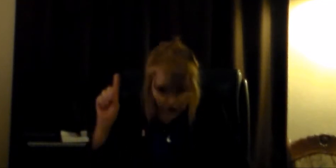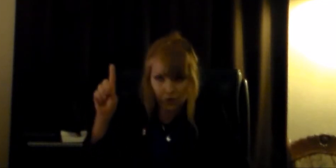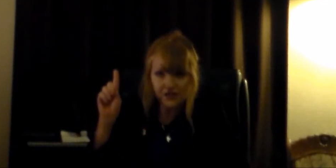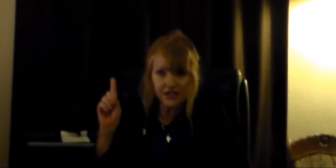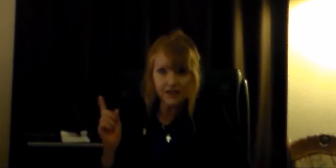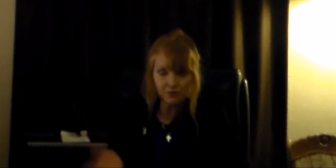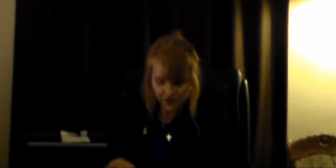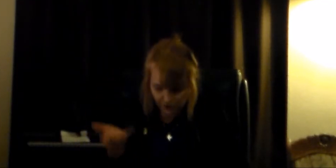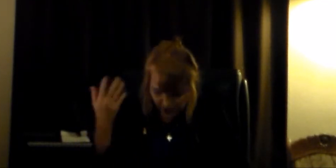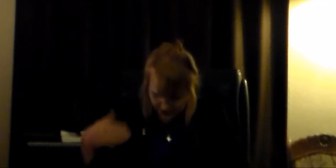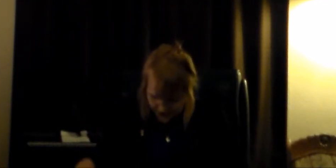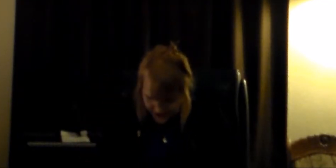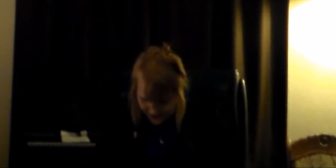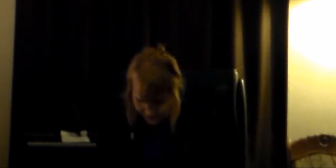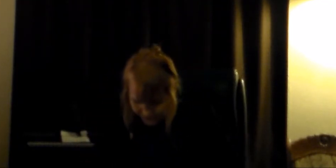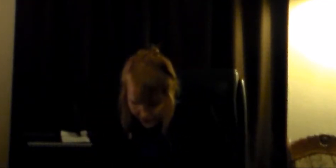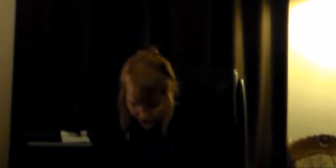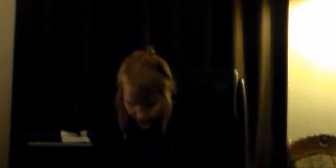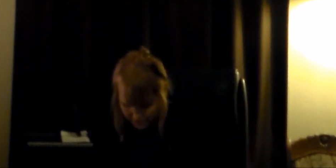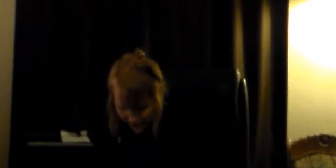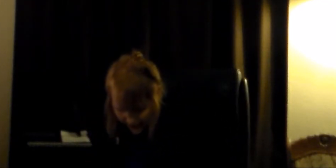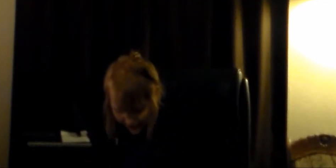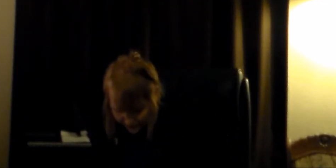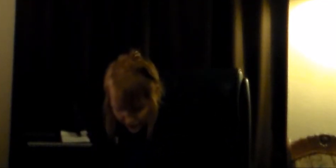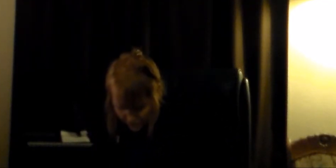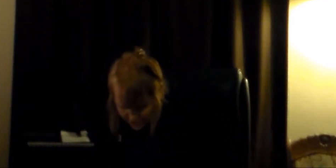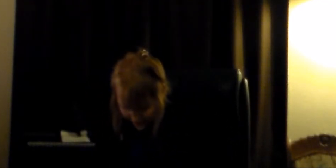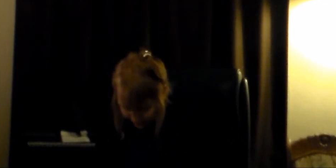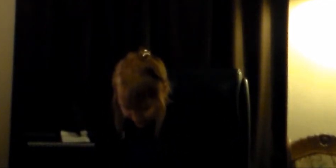your saints, which are righteous. Amen. So remember that.